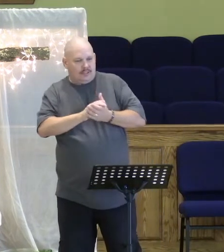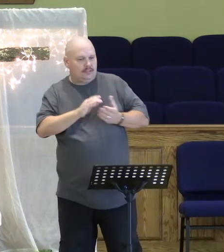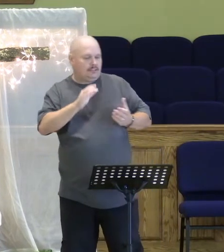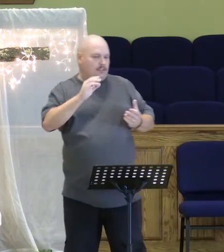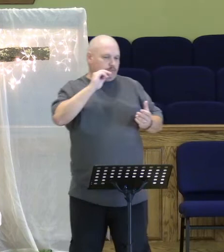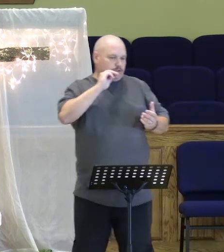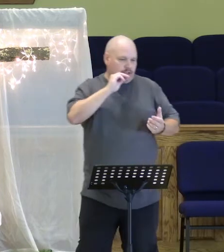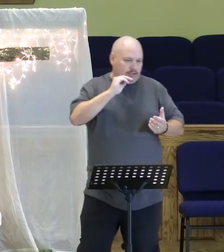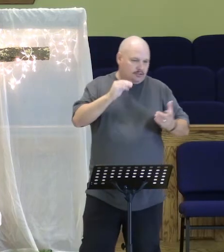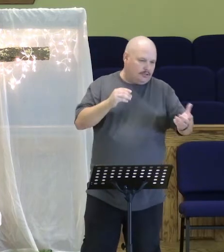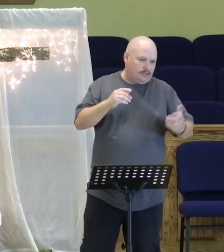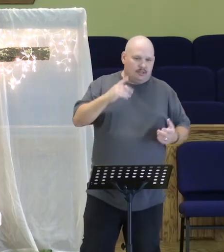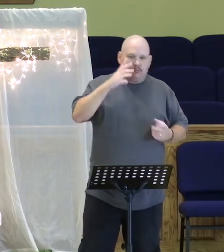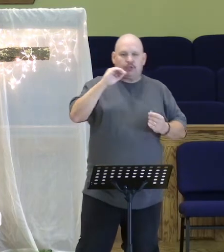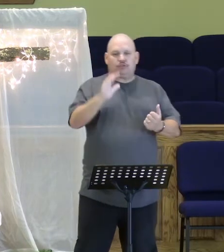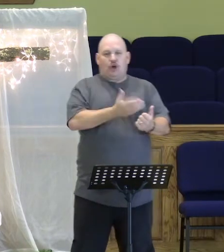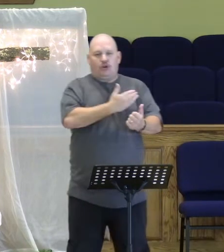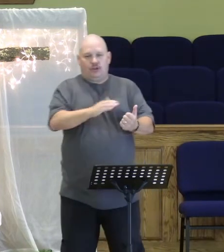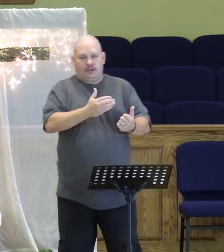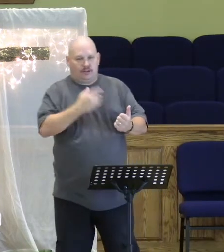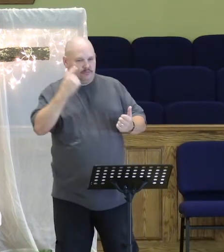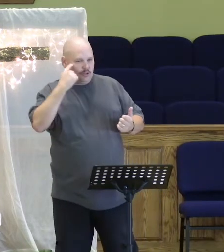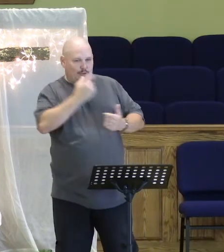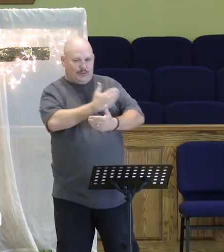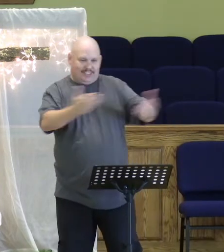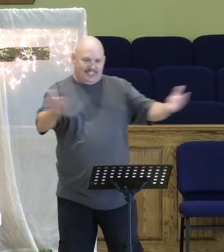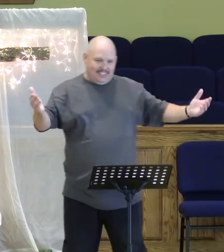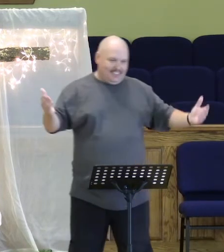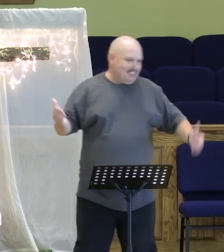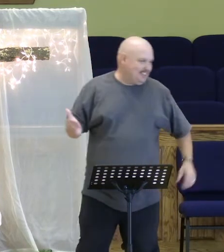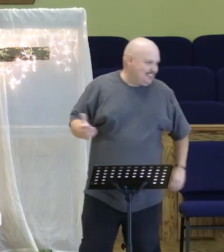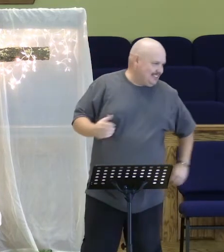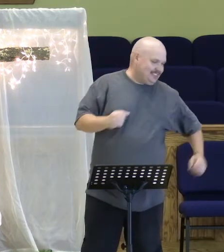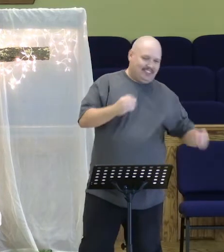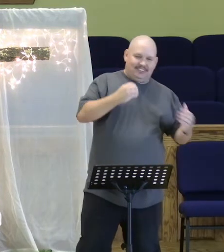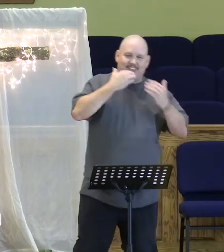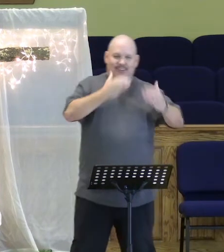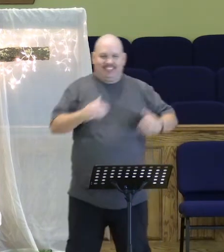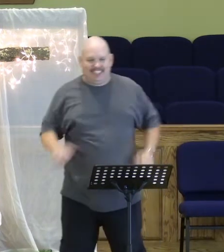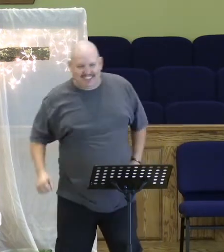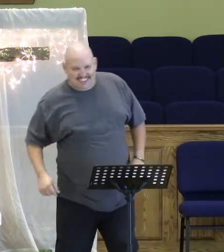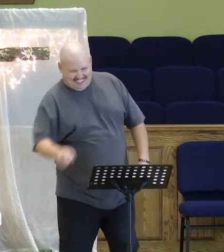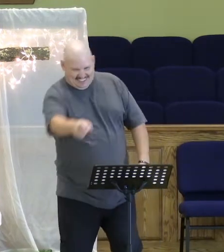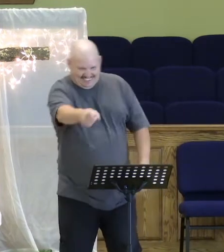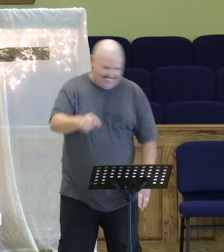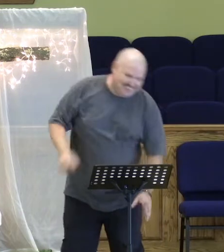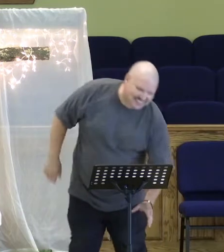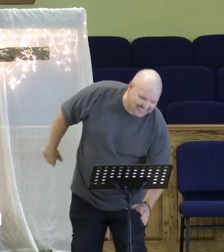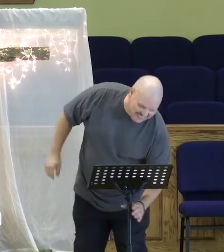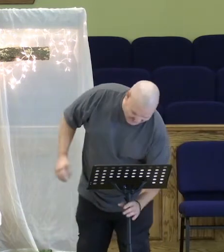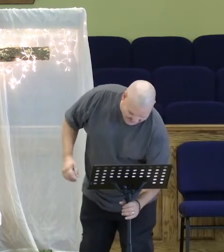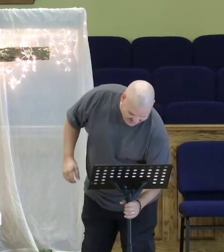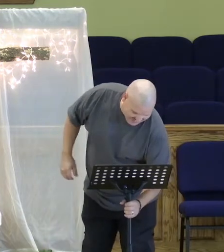my wife back up here, Michelle. She's going to sing again for you. So thank you.